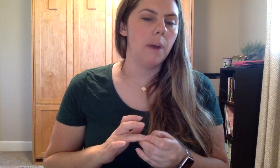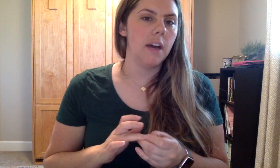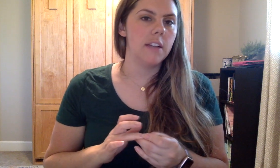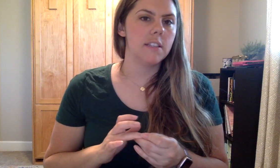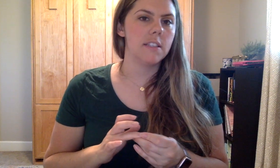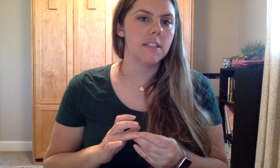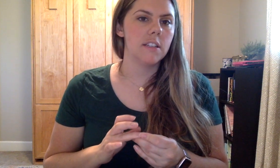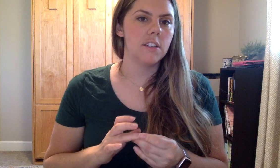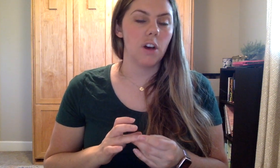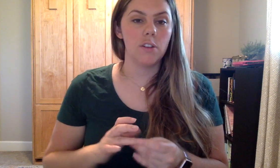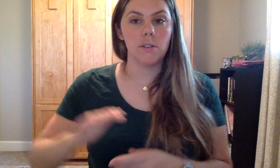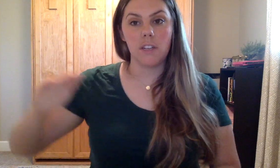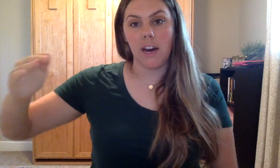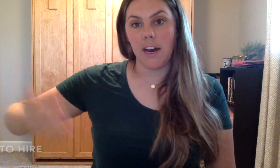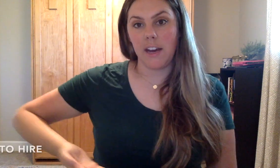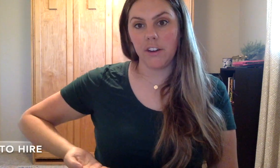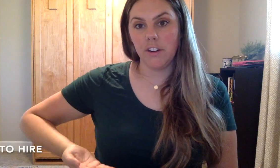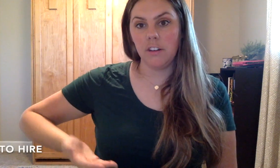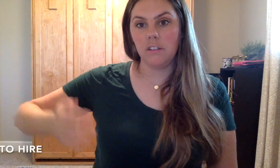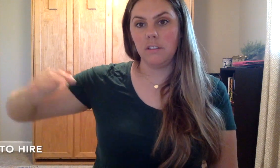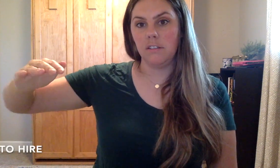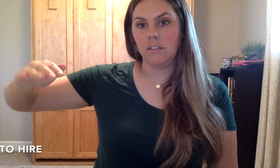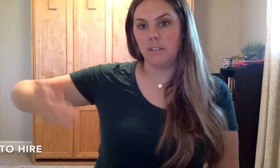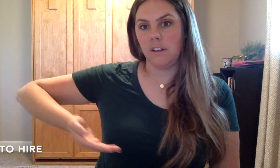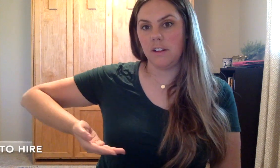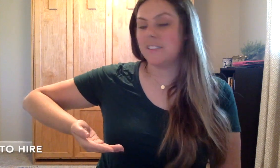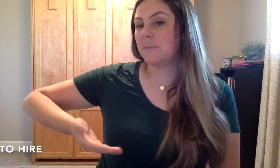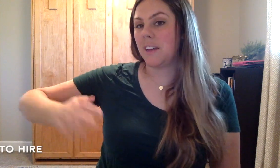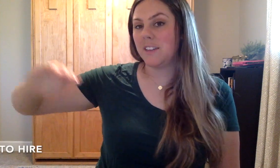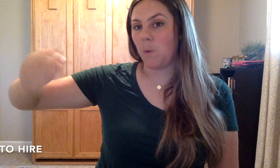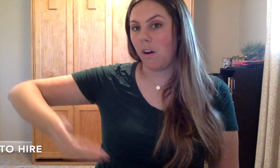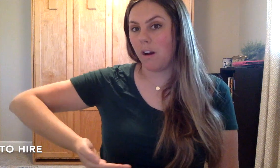But there's also to hire. Same sign as welcome.